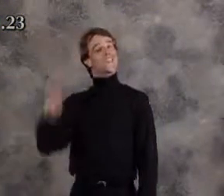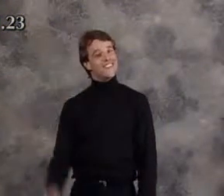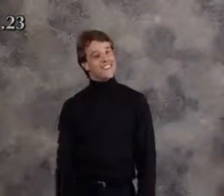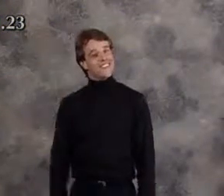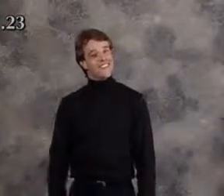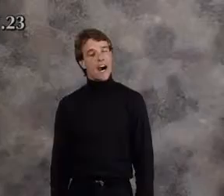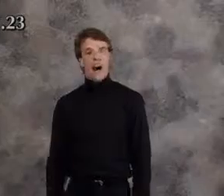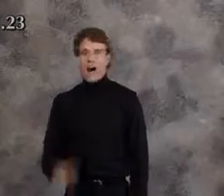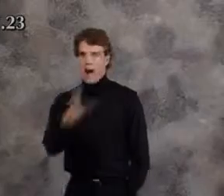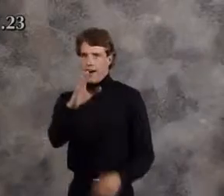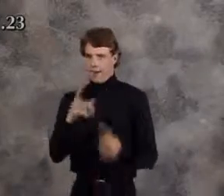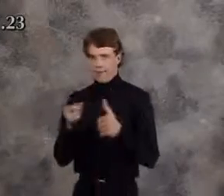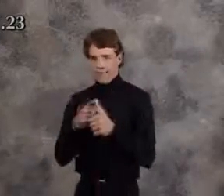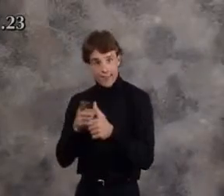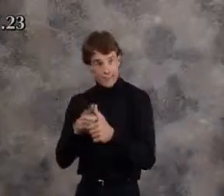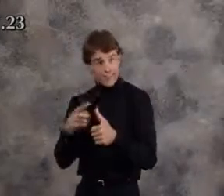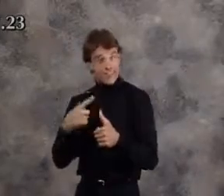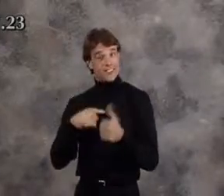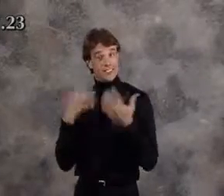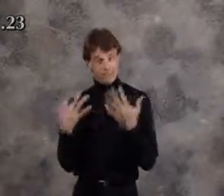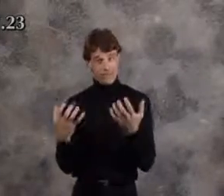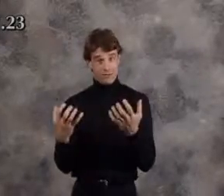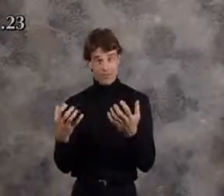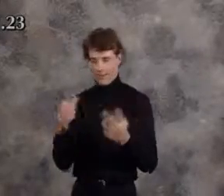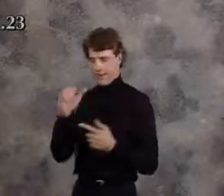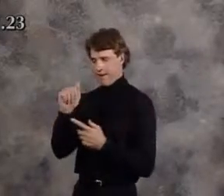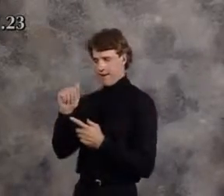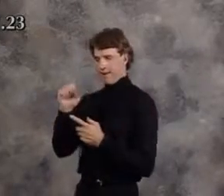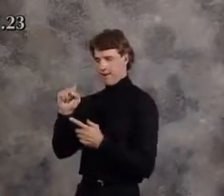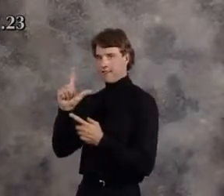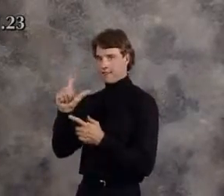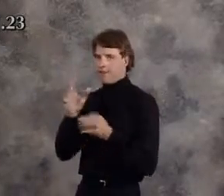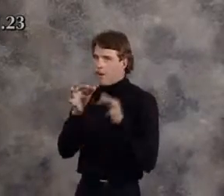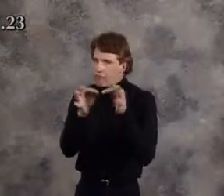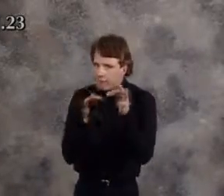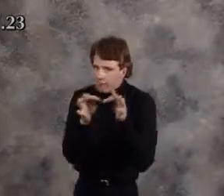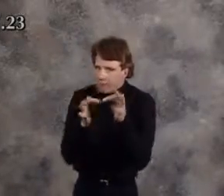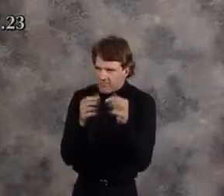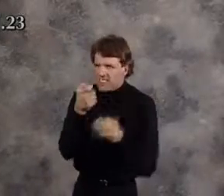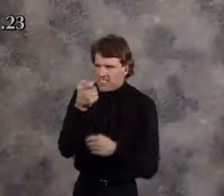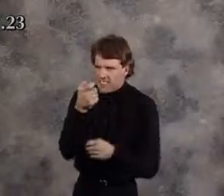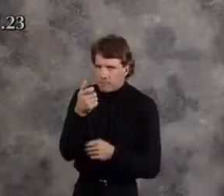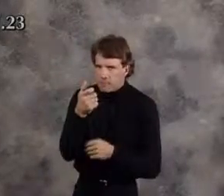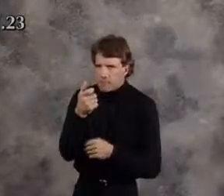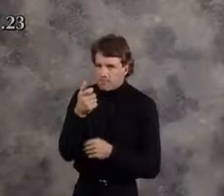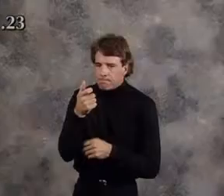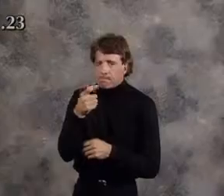Hello again. I would like to explain a few things about ASL.